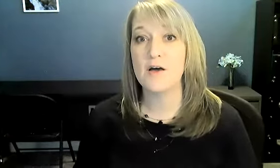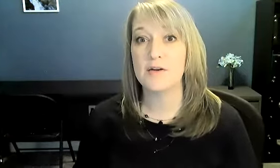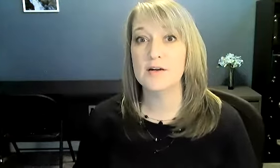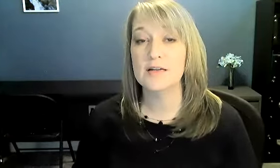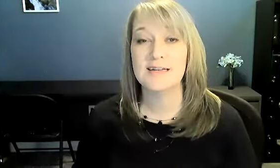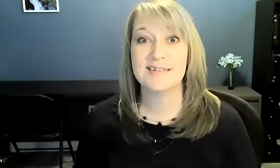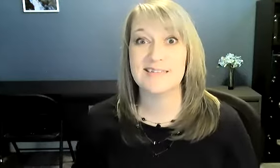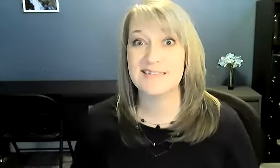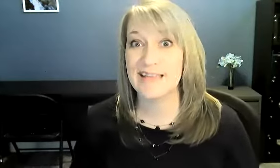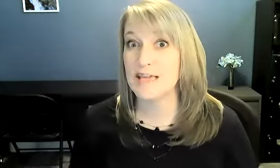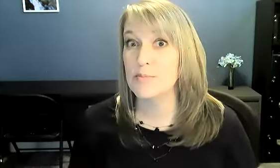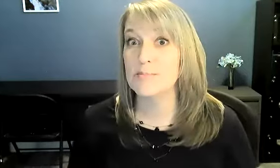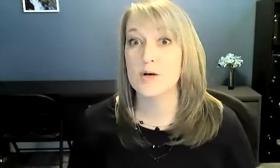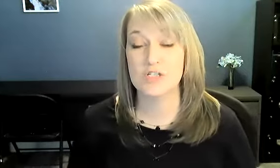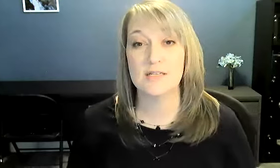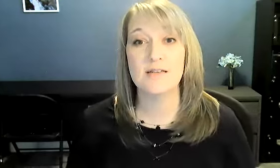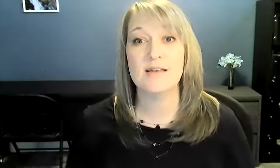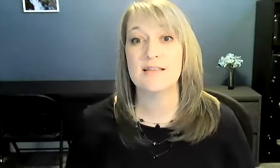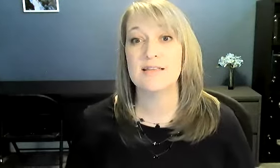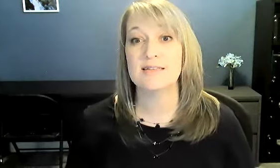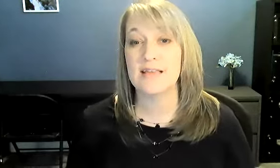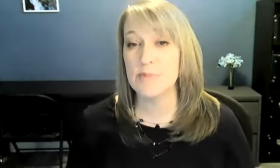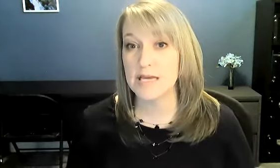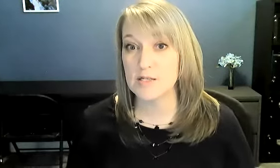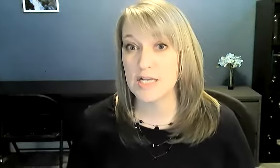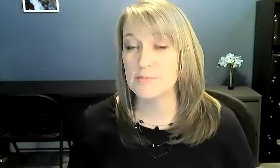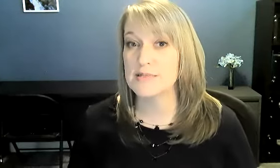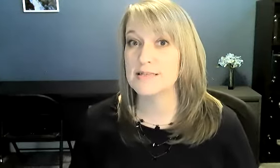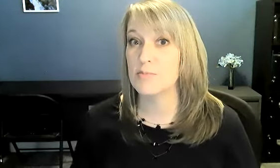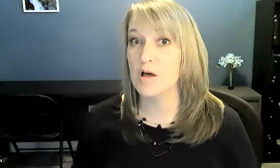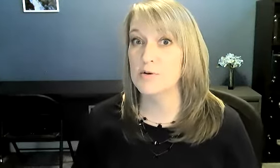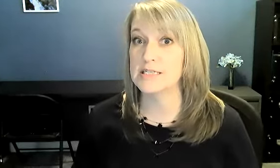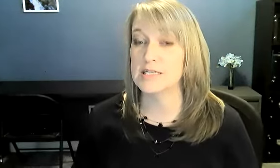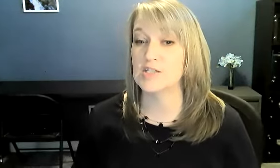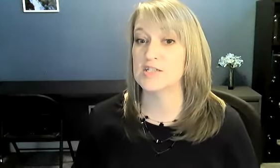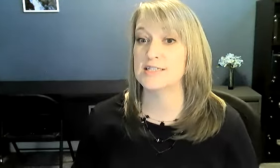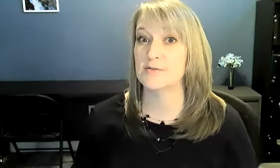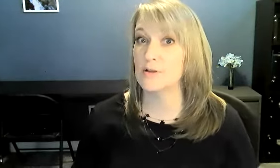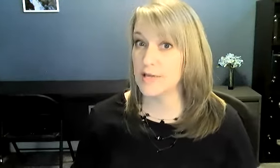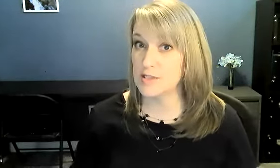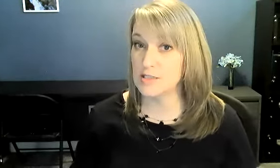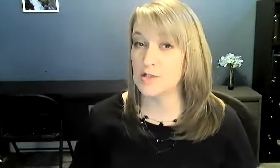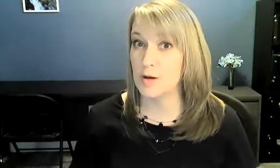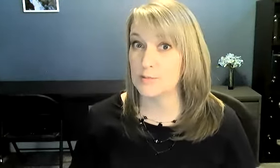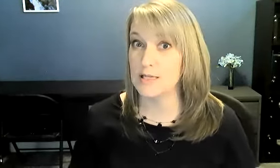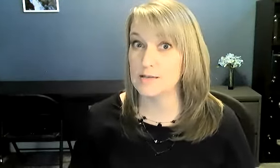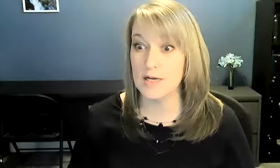Father is the same motion, the same hand shape, the same palm orientation, just a different location. You can probably guess what it